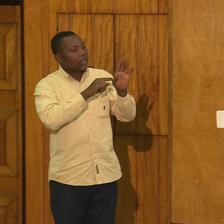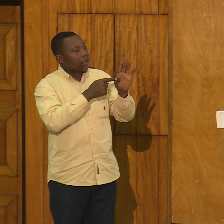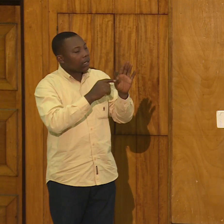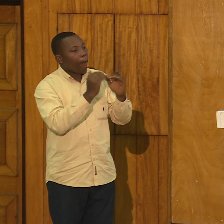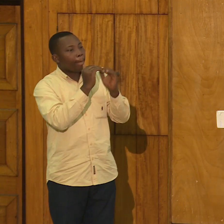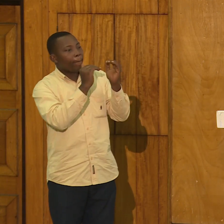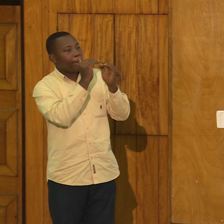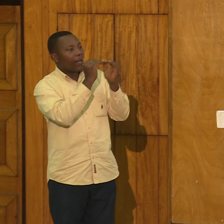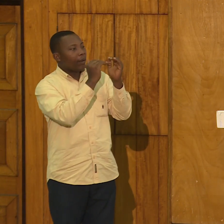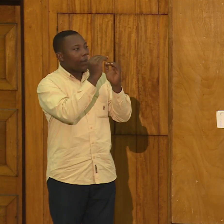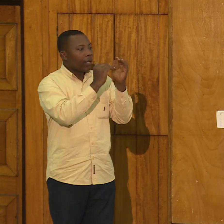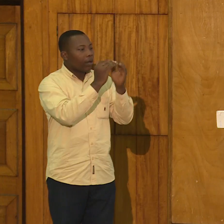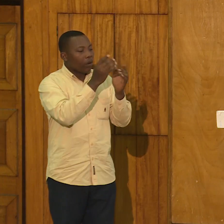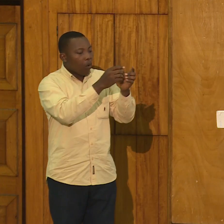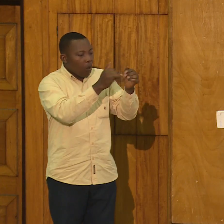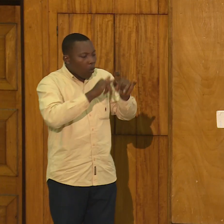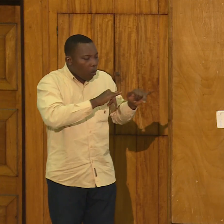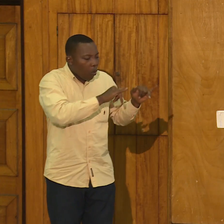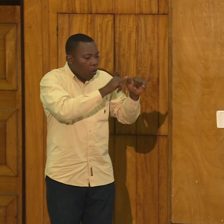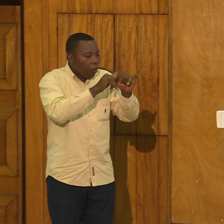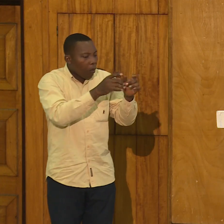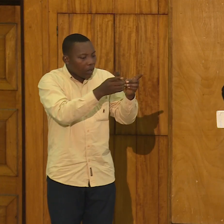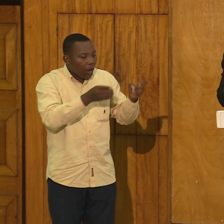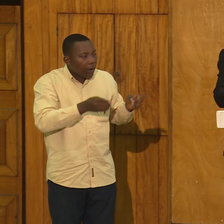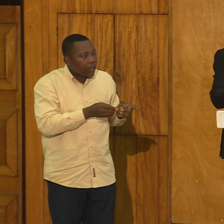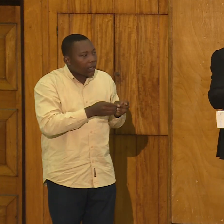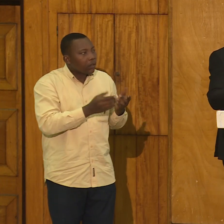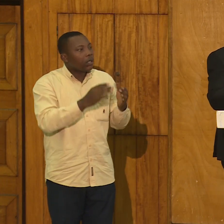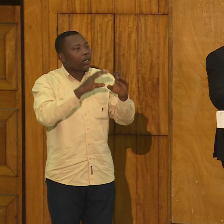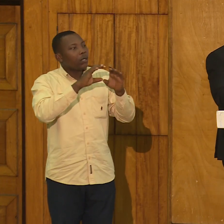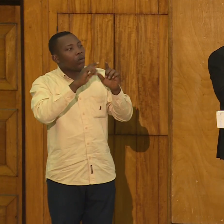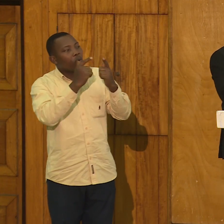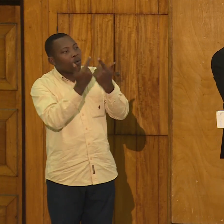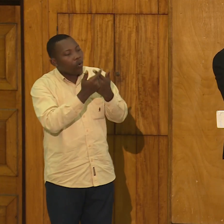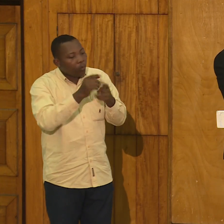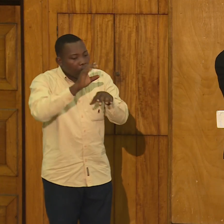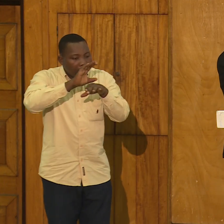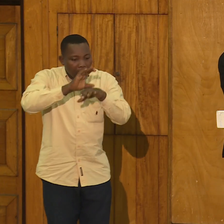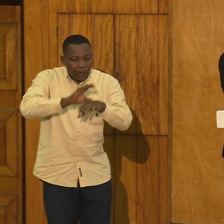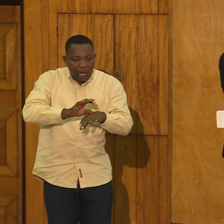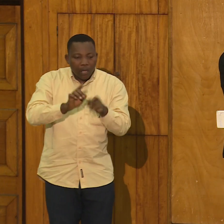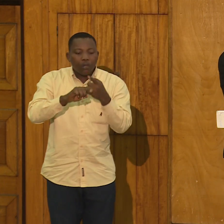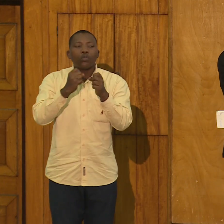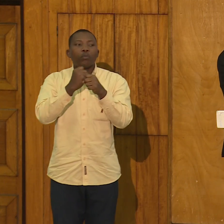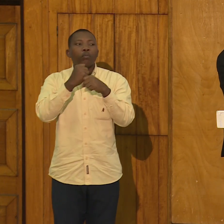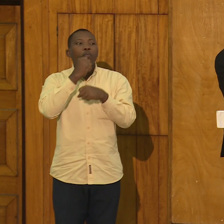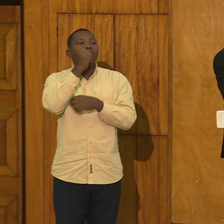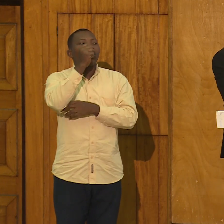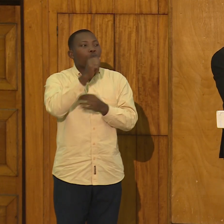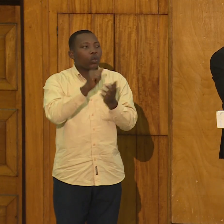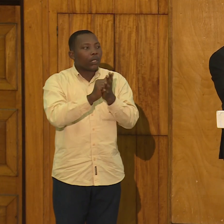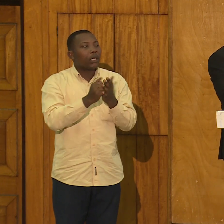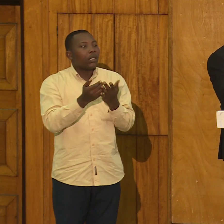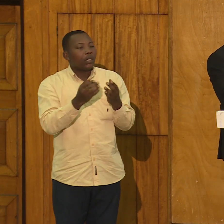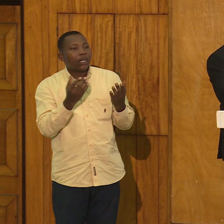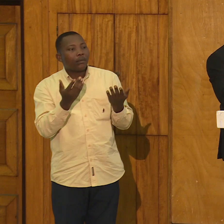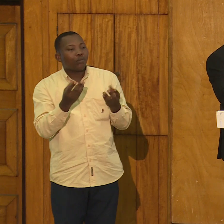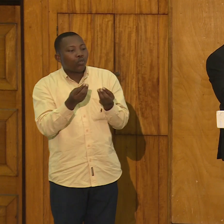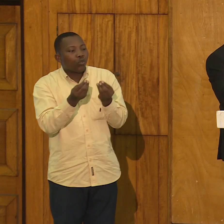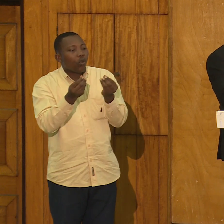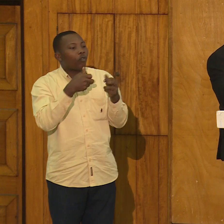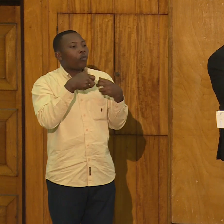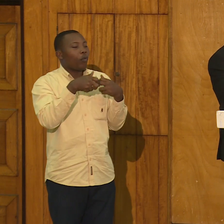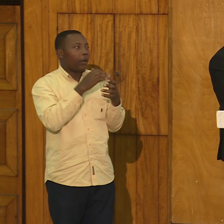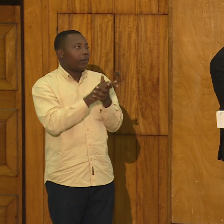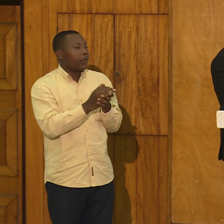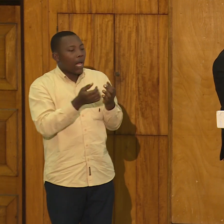building comradeship, club culture, and making sure that they also address issues to do with gender-based violence. Remember